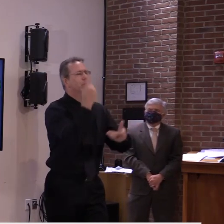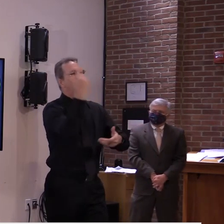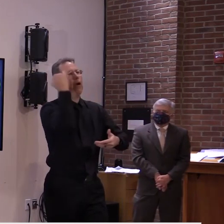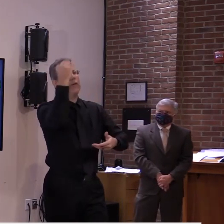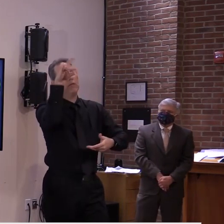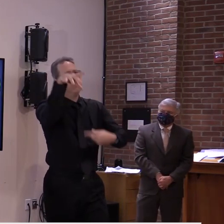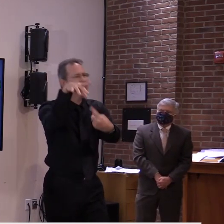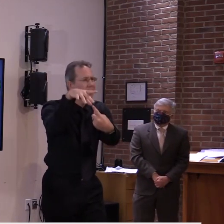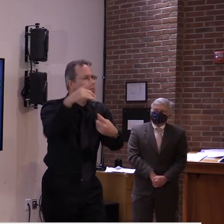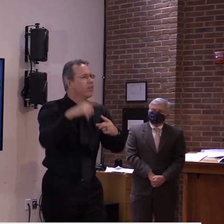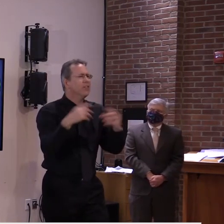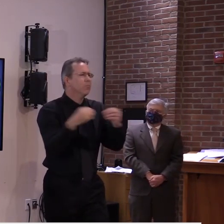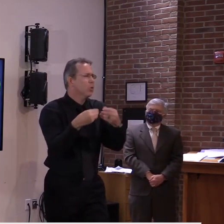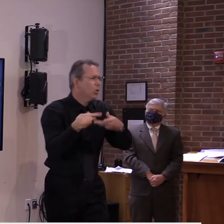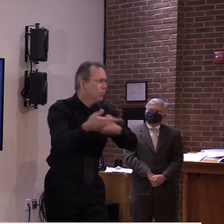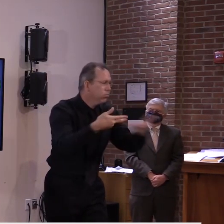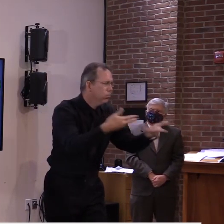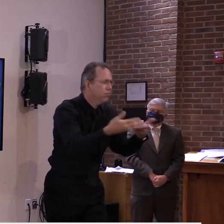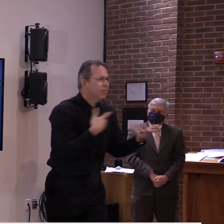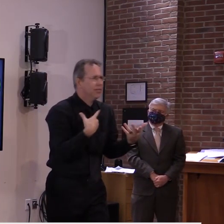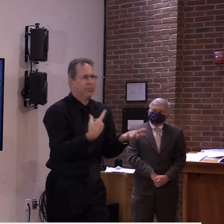at sessions like this.